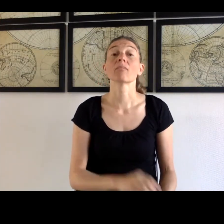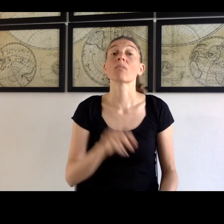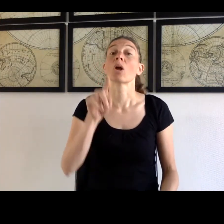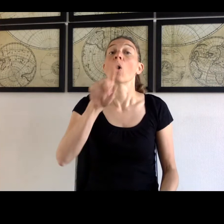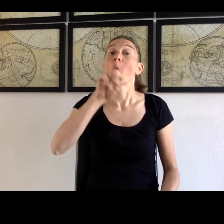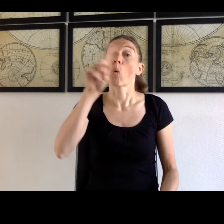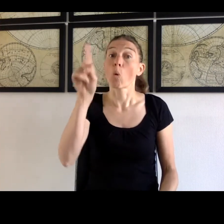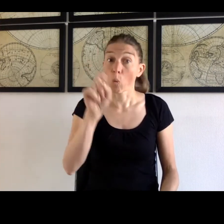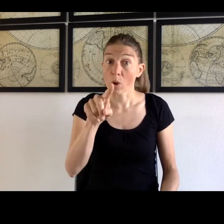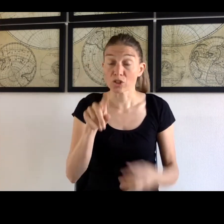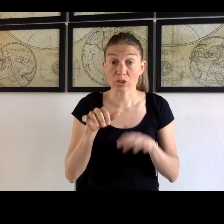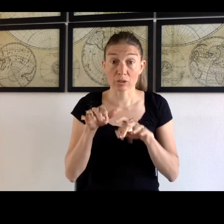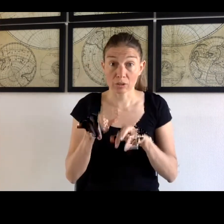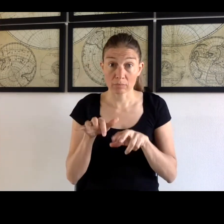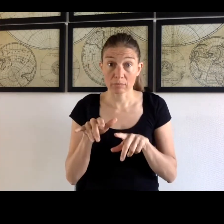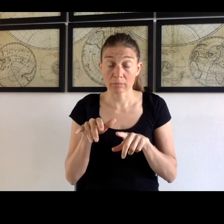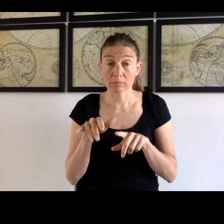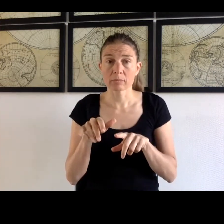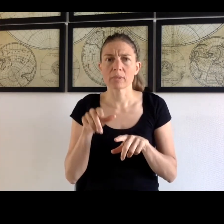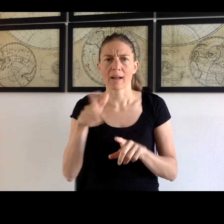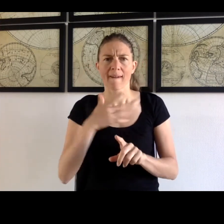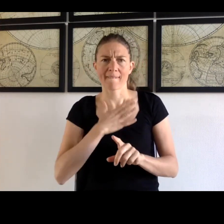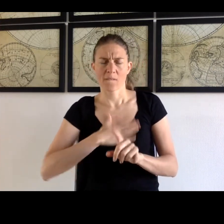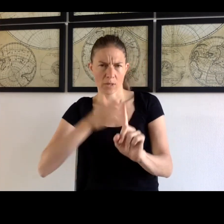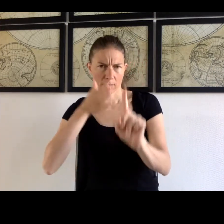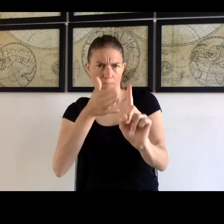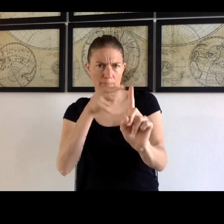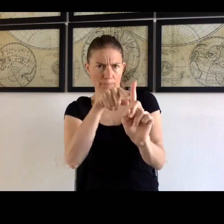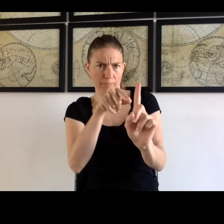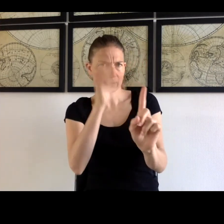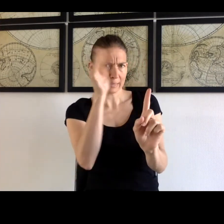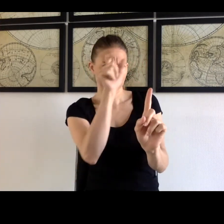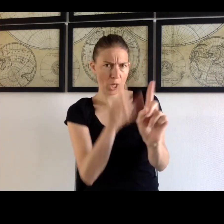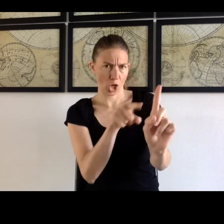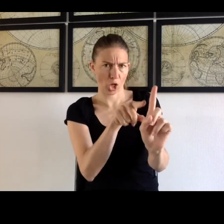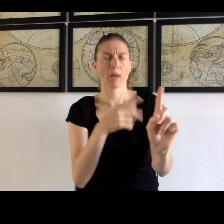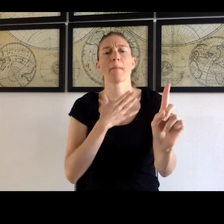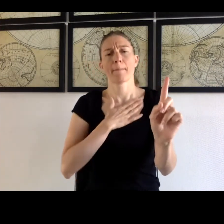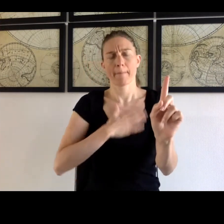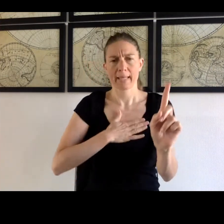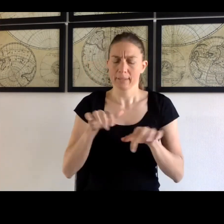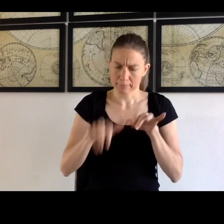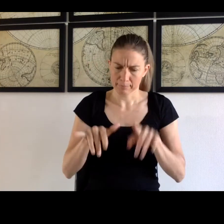please specify to which speaker you would like to ask the question.